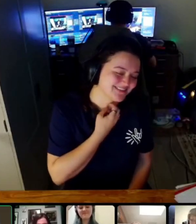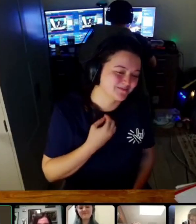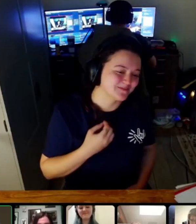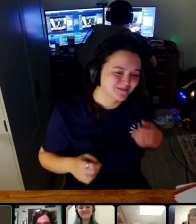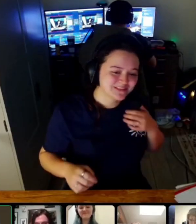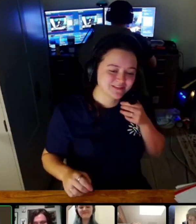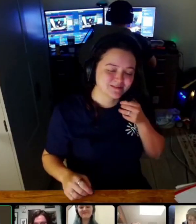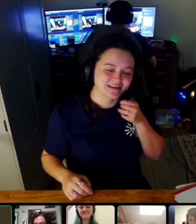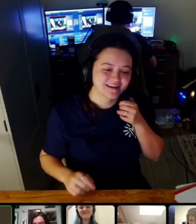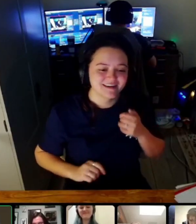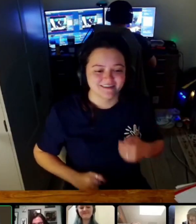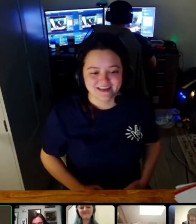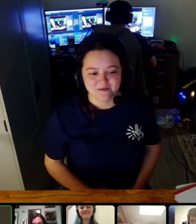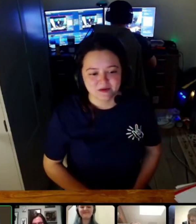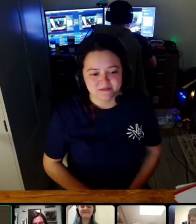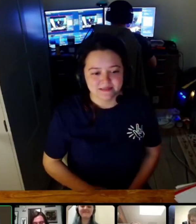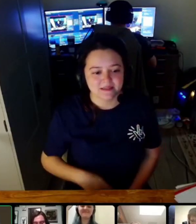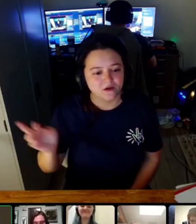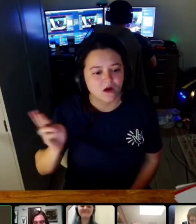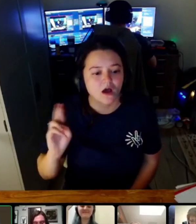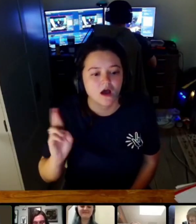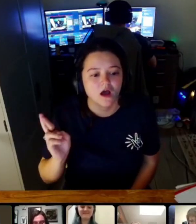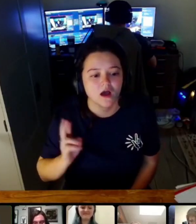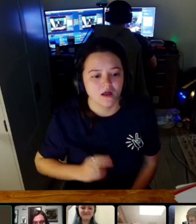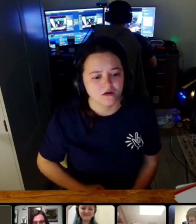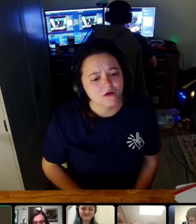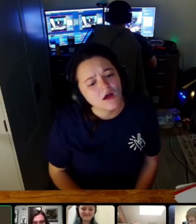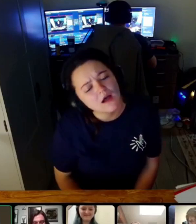classroom. Absolutely. If they come up to me and they go, I'll go, huh?